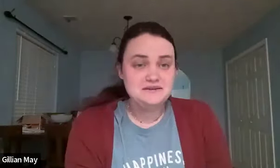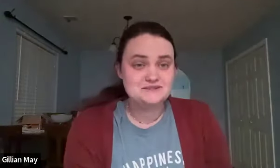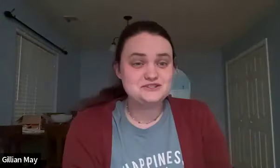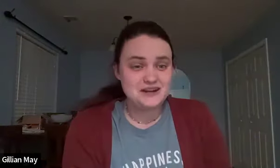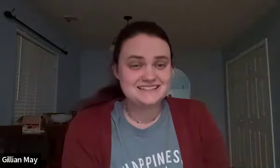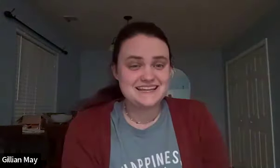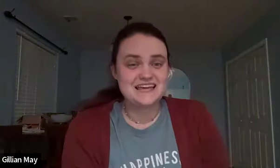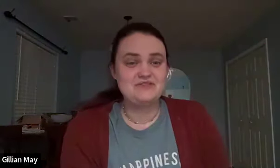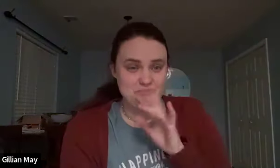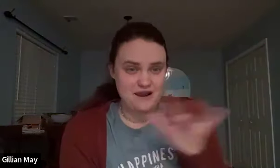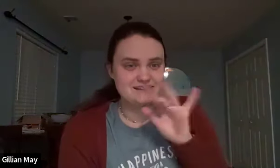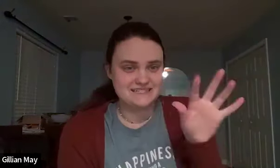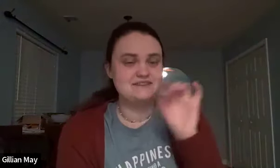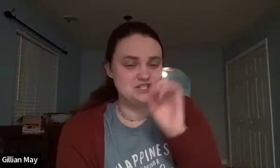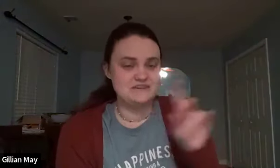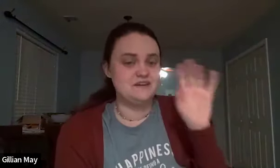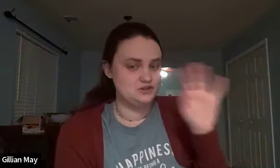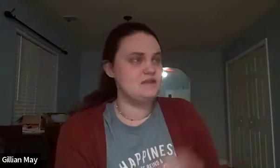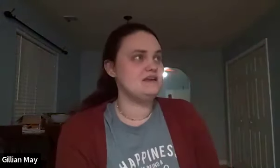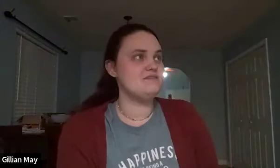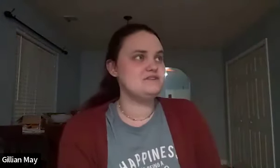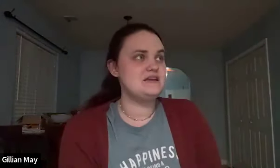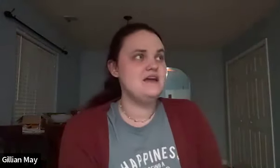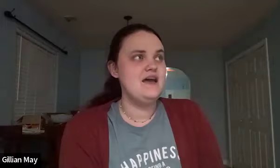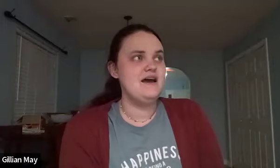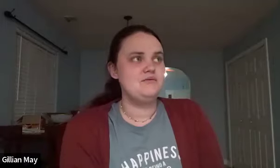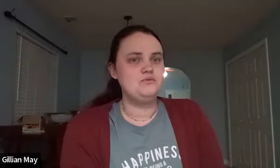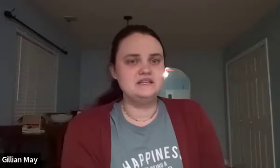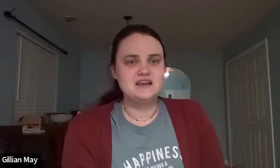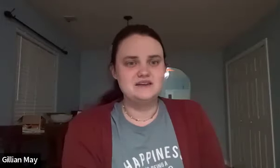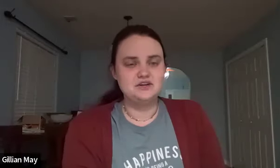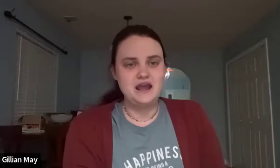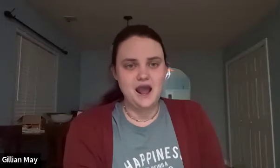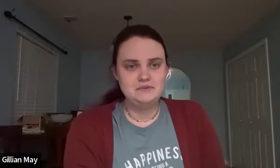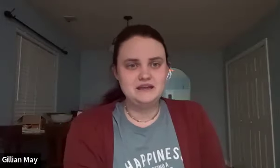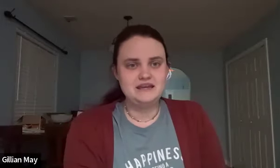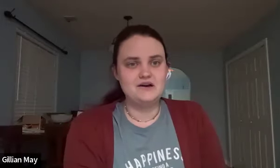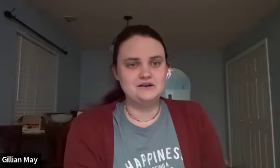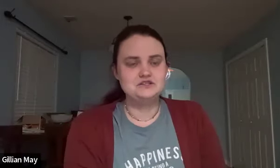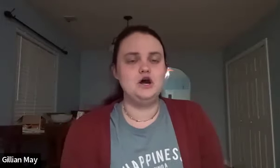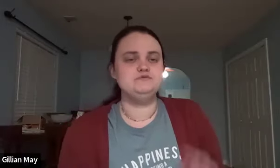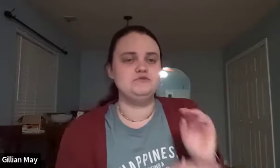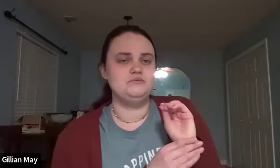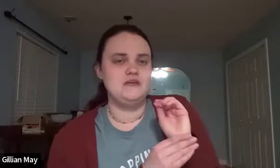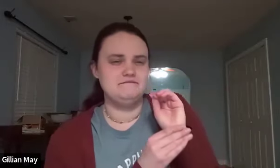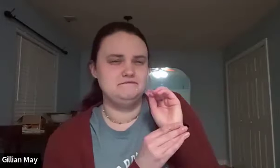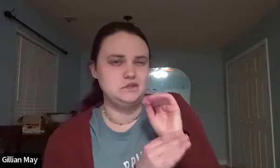Anyways, what I was trying to say is that the practicing of just like finger spelling everything gets kind of a good habit, and it also helps with that